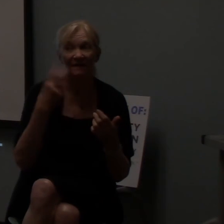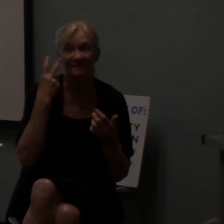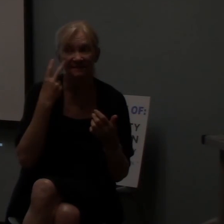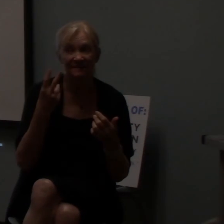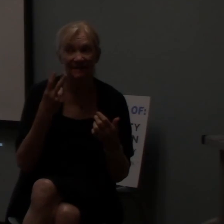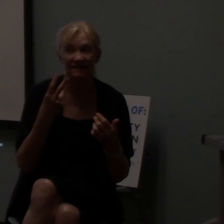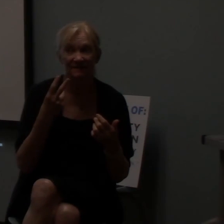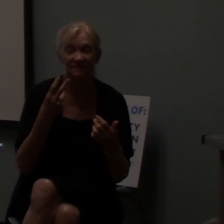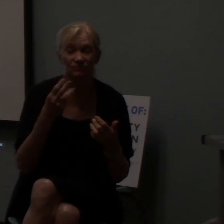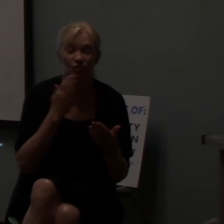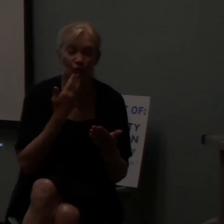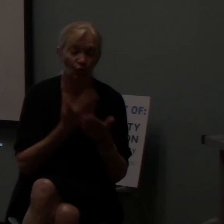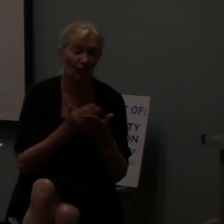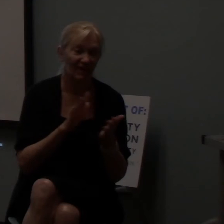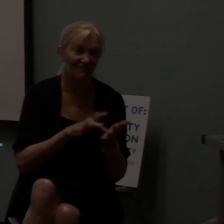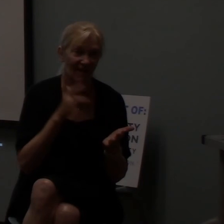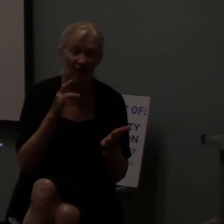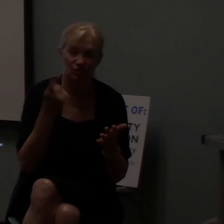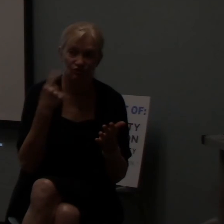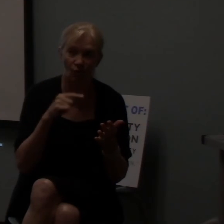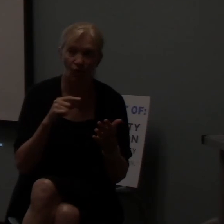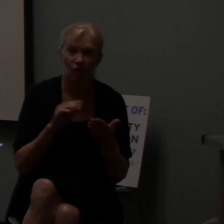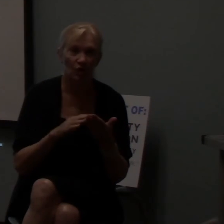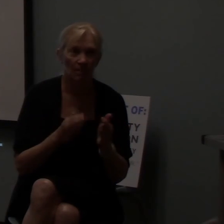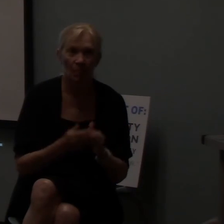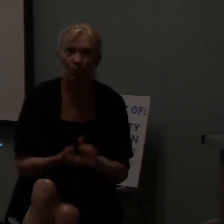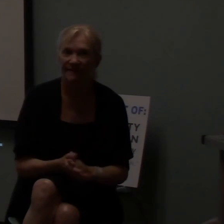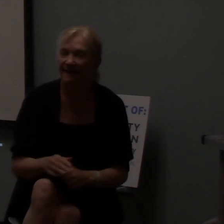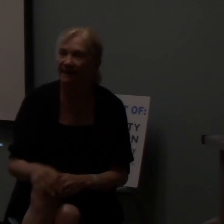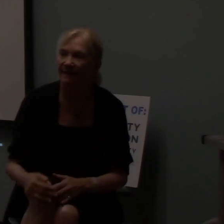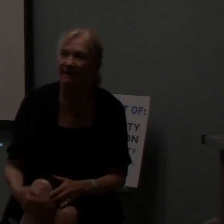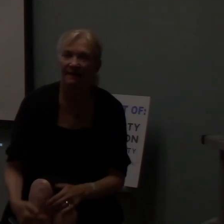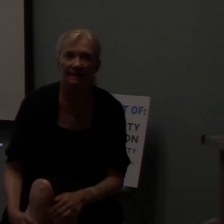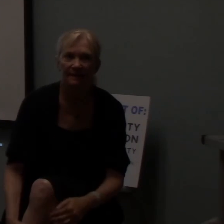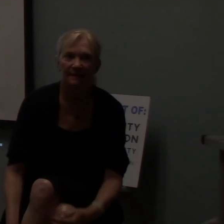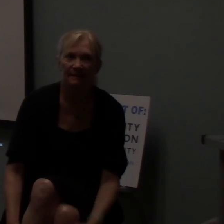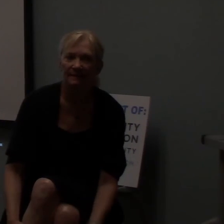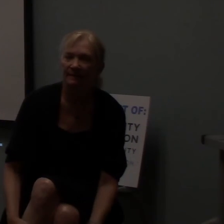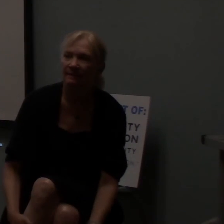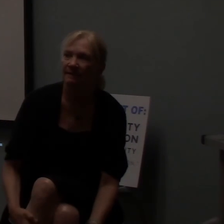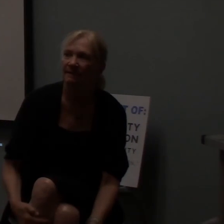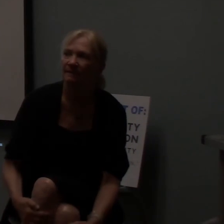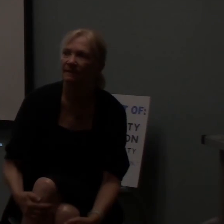3 and 2 split. That's a possibility. I don't believe that that's the